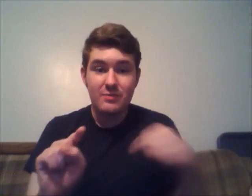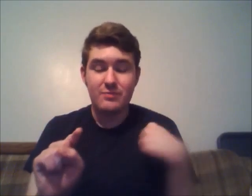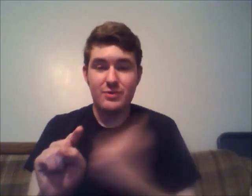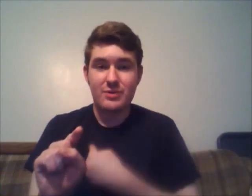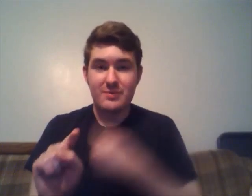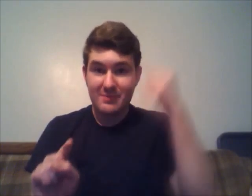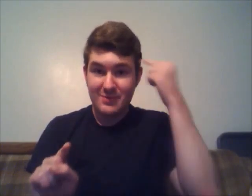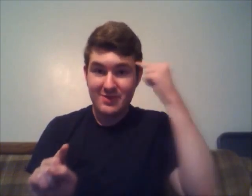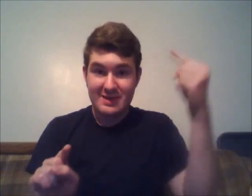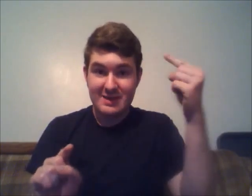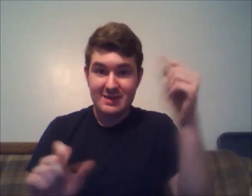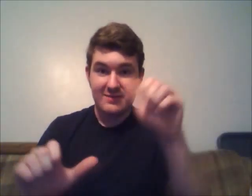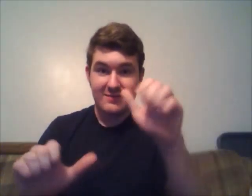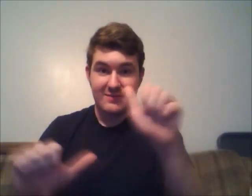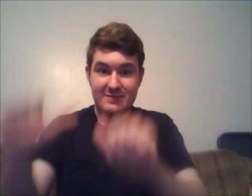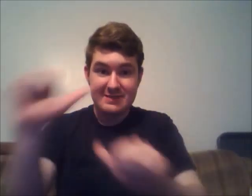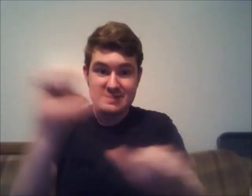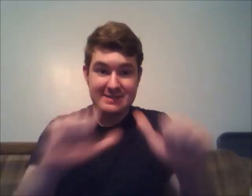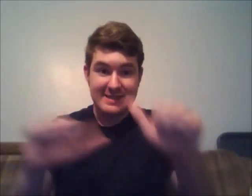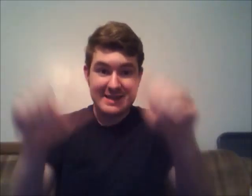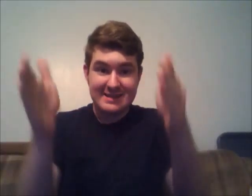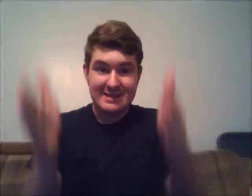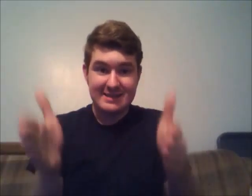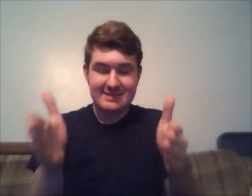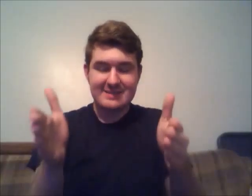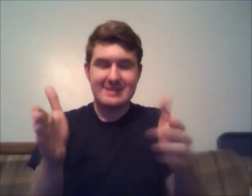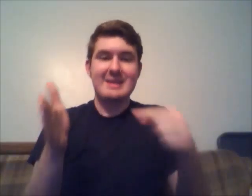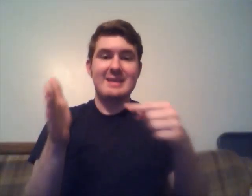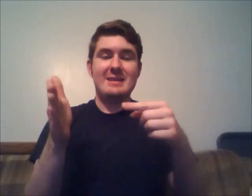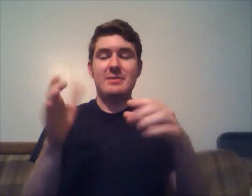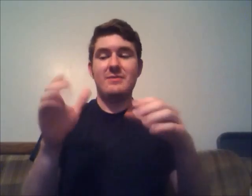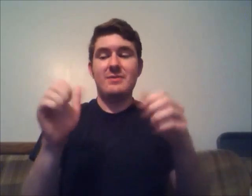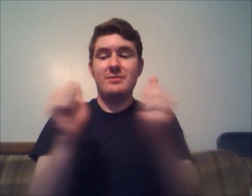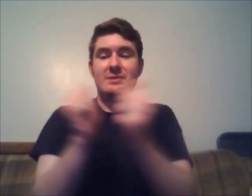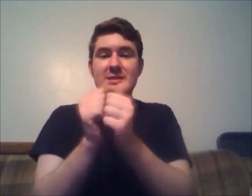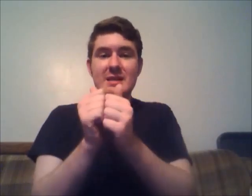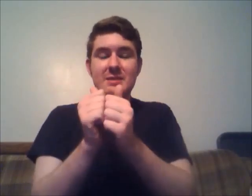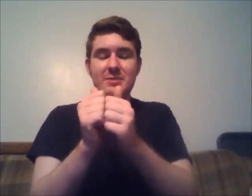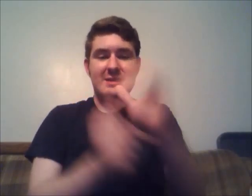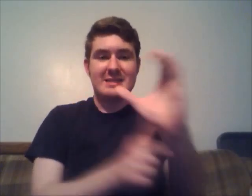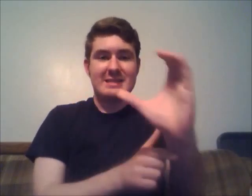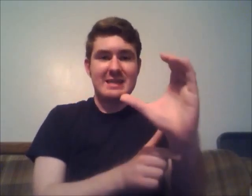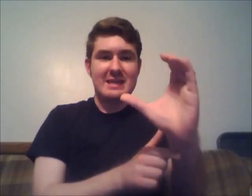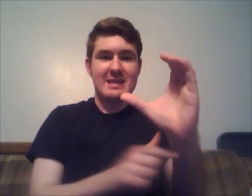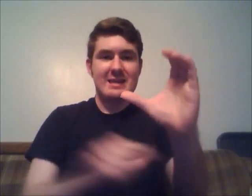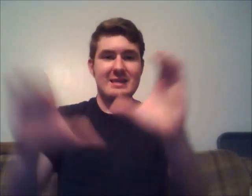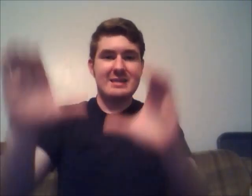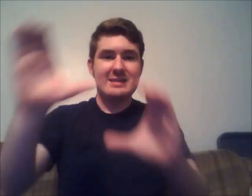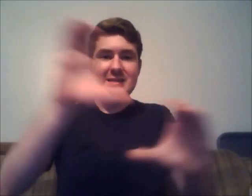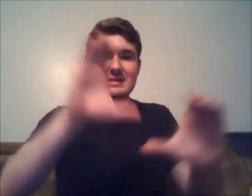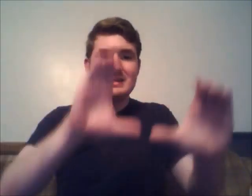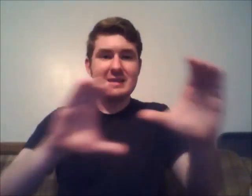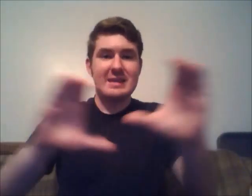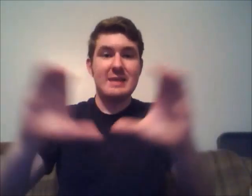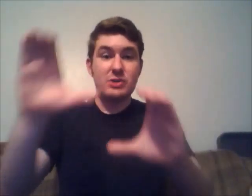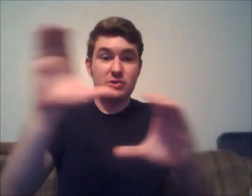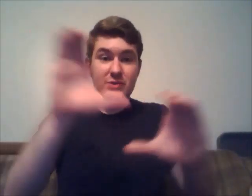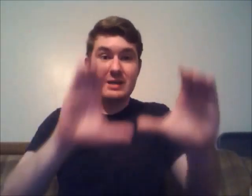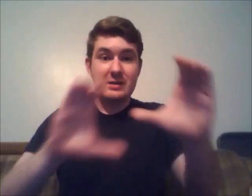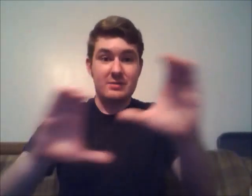we're thinking of scientists, if you sign it with a C, this is chemistry, right?